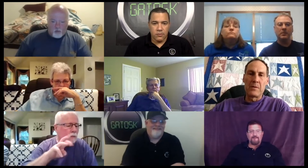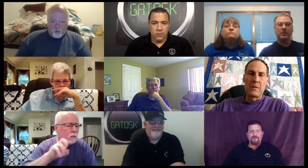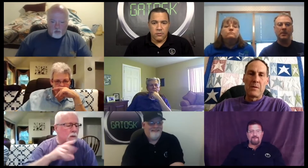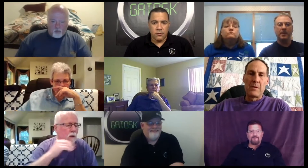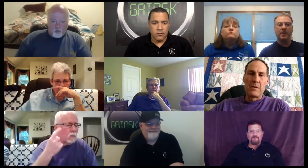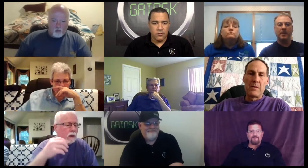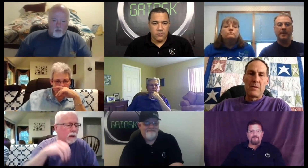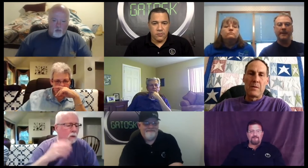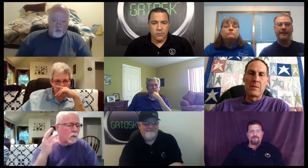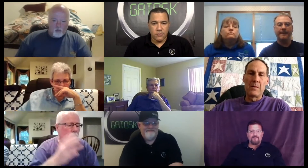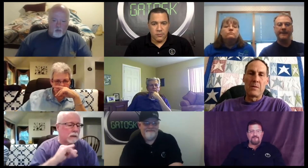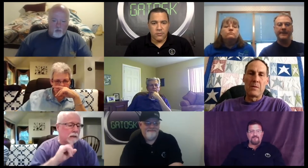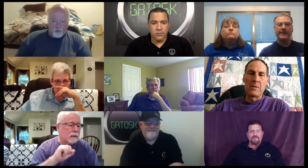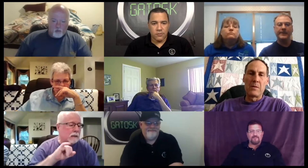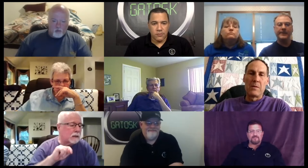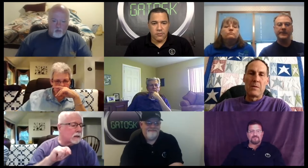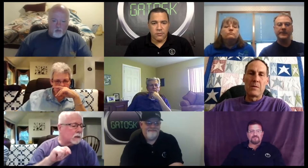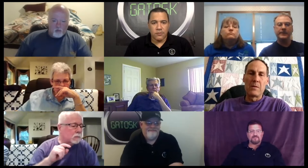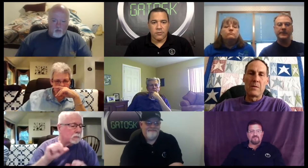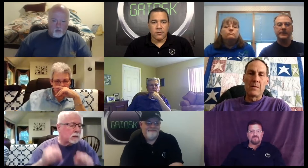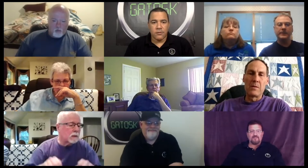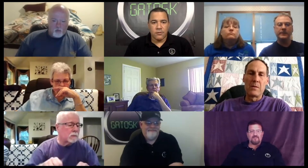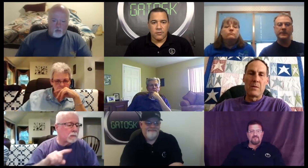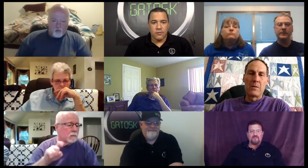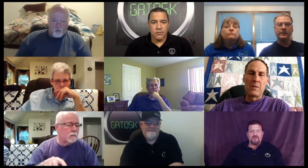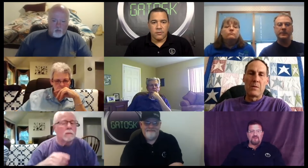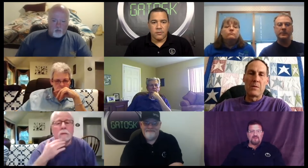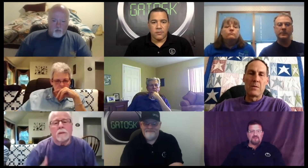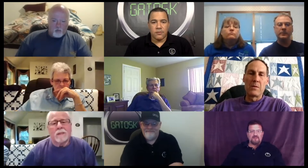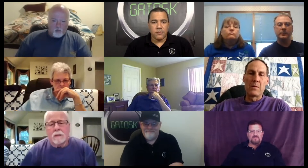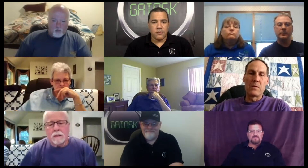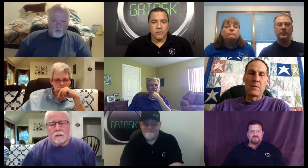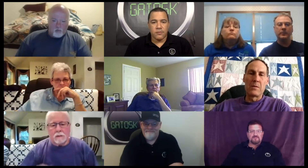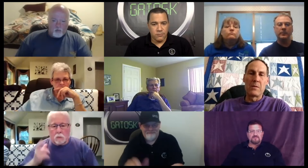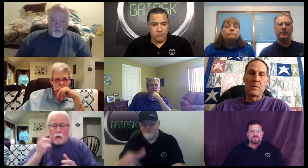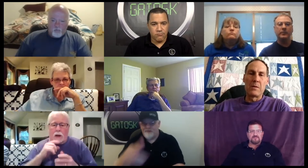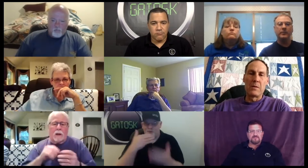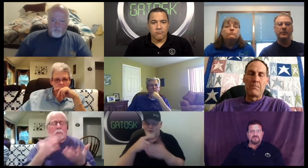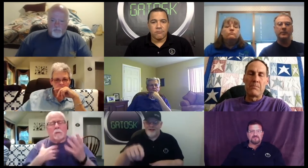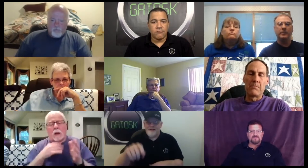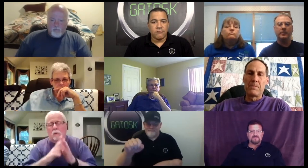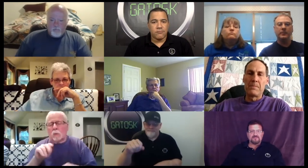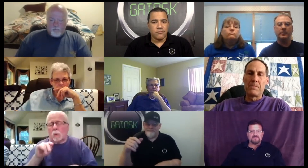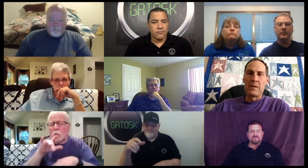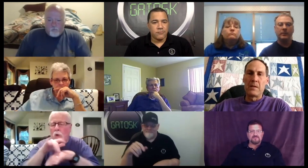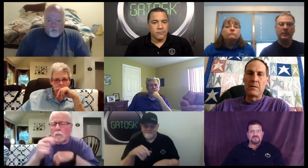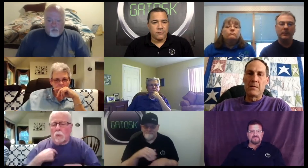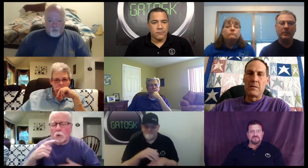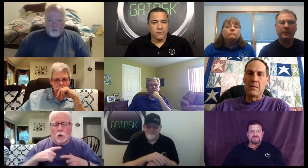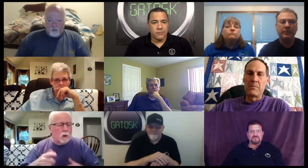territories, like one in the East, one in the Midwest, and in the West? Is that a possibility? Thank you. Maybe I asked this